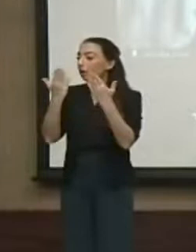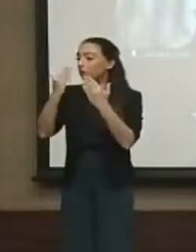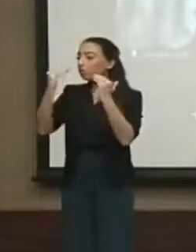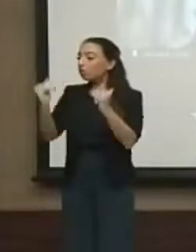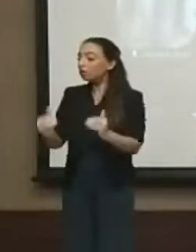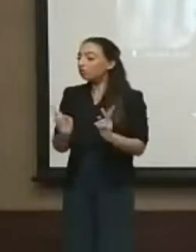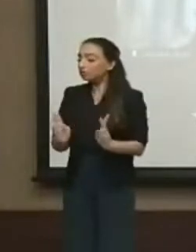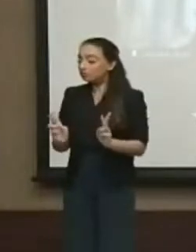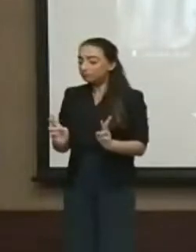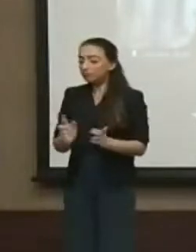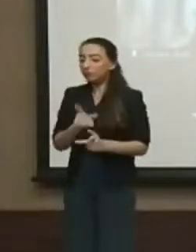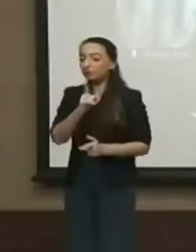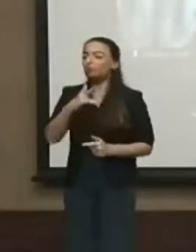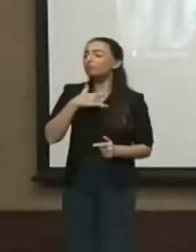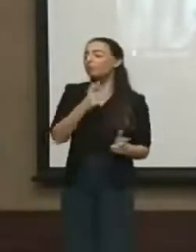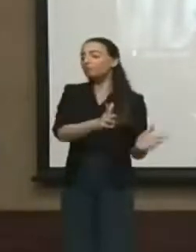that